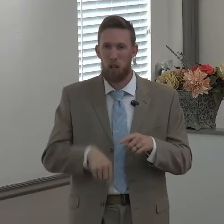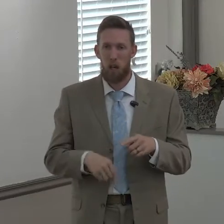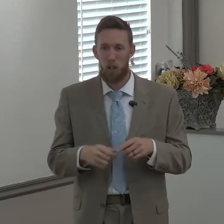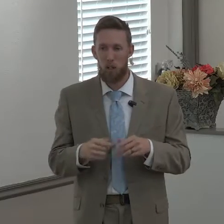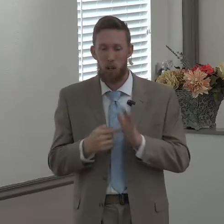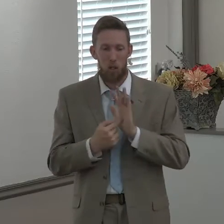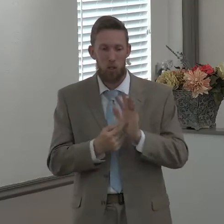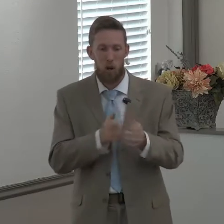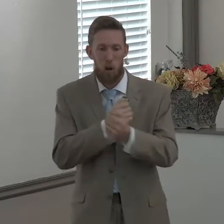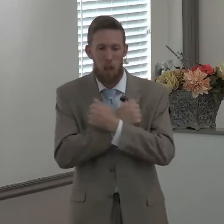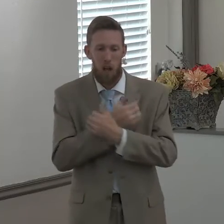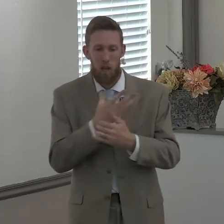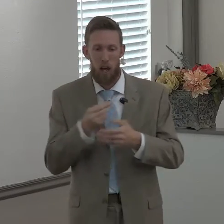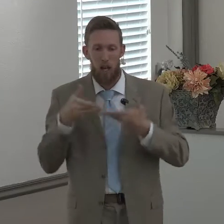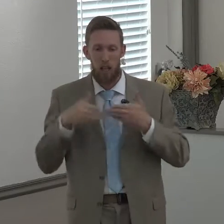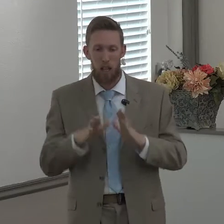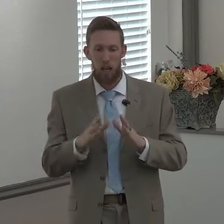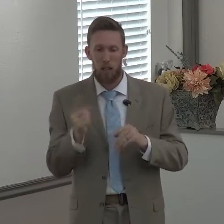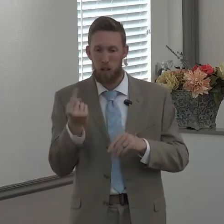He'll burn in hell forever.